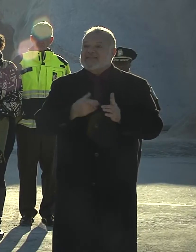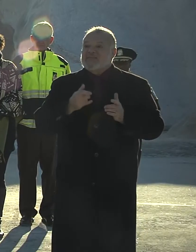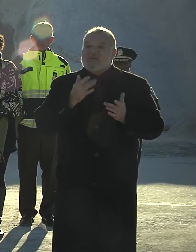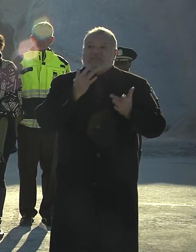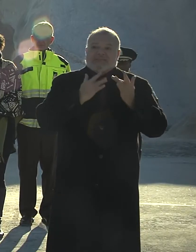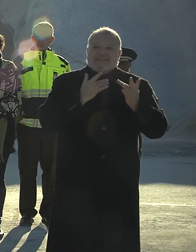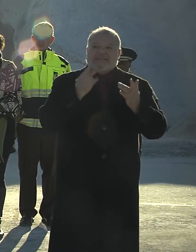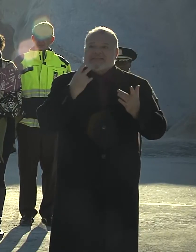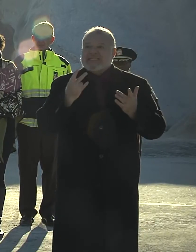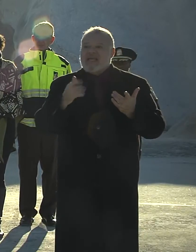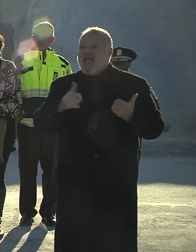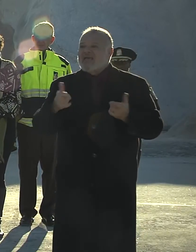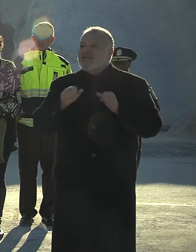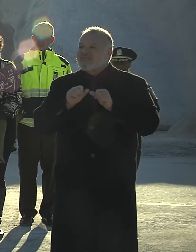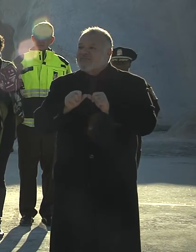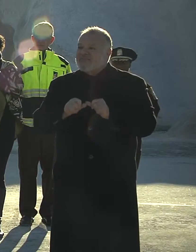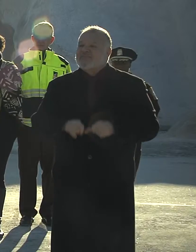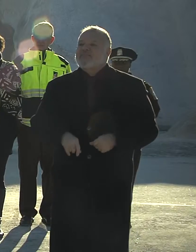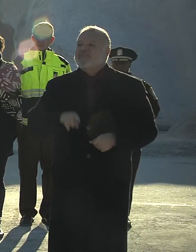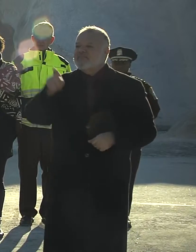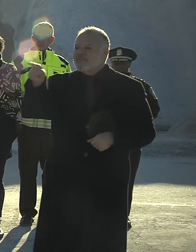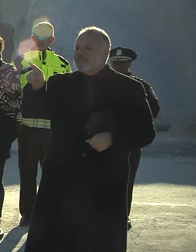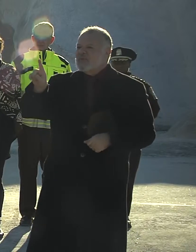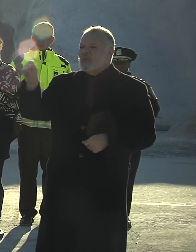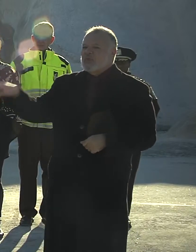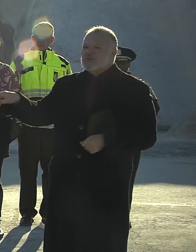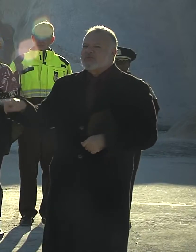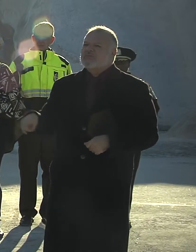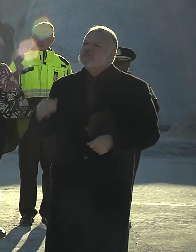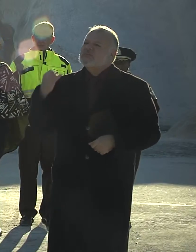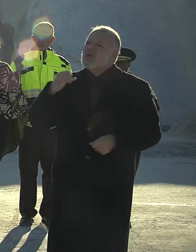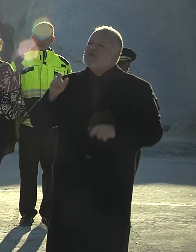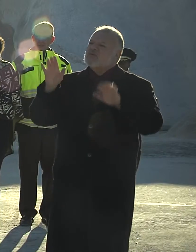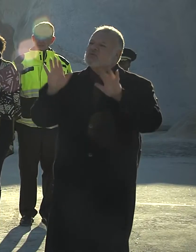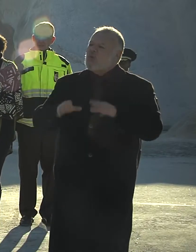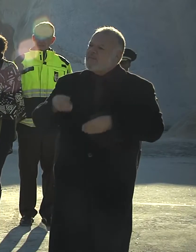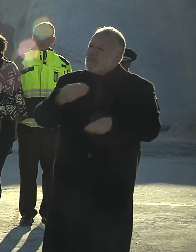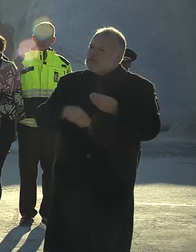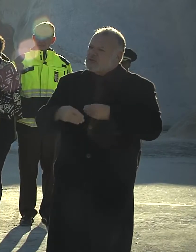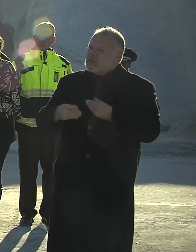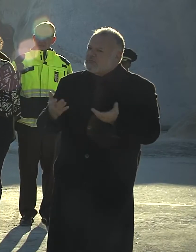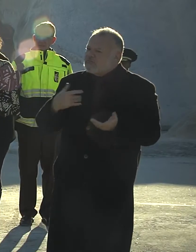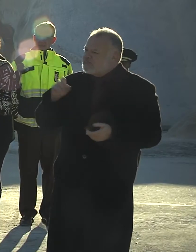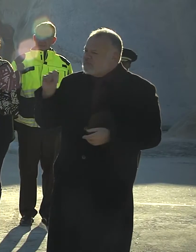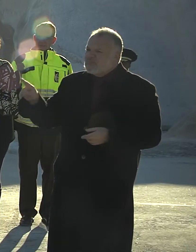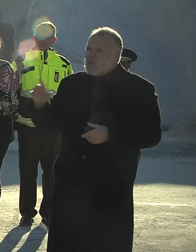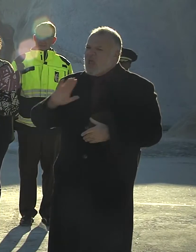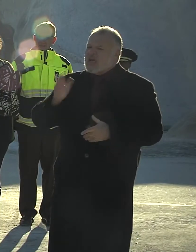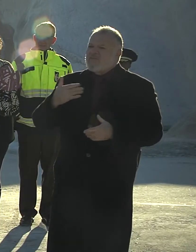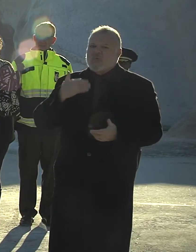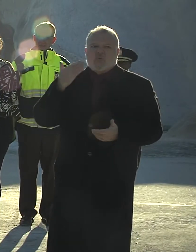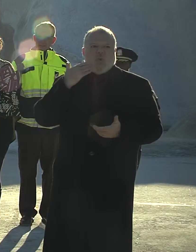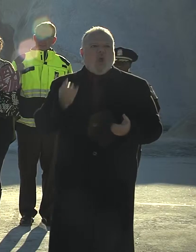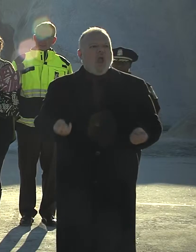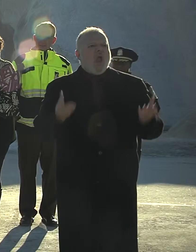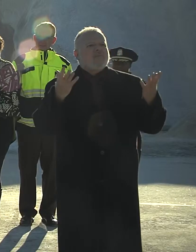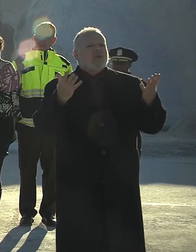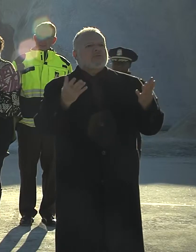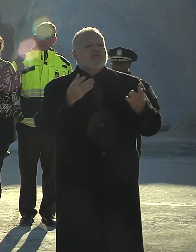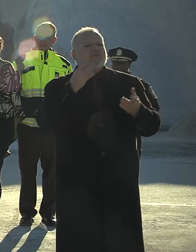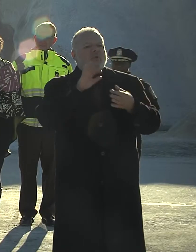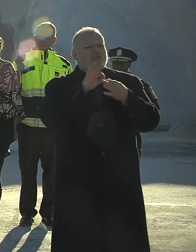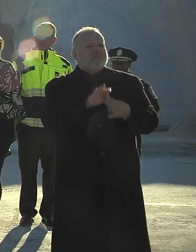well. Well, the overall snow budget is, of course, a bit of a moving target in Boston. You never really know how much you're going to get. It looks like the city's budgeting